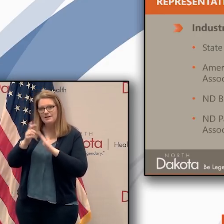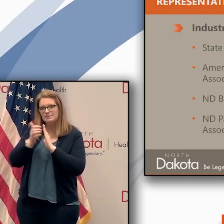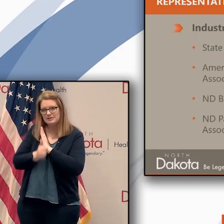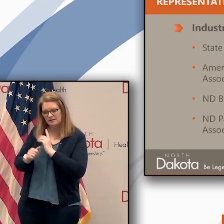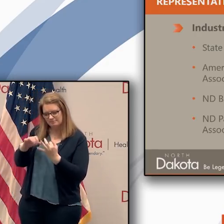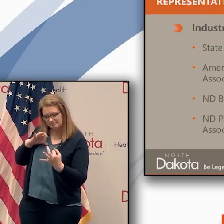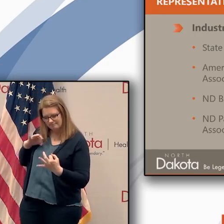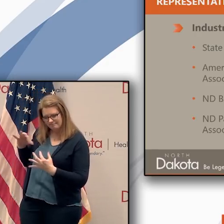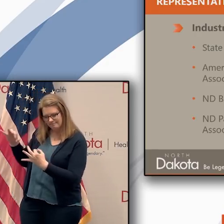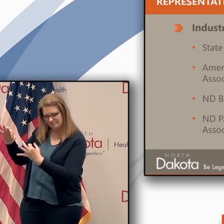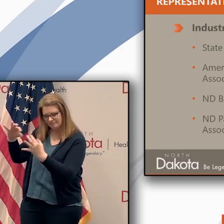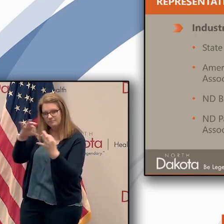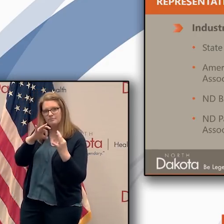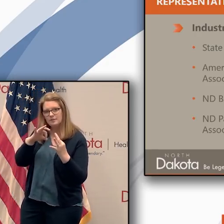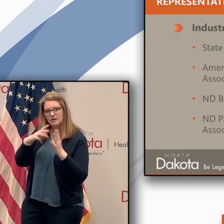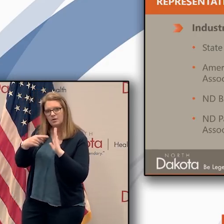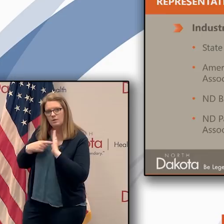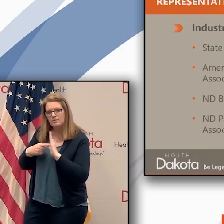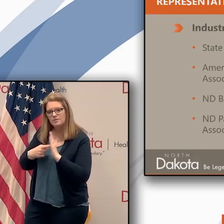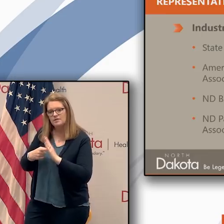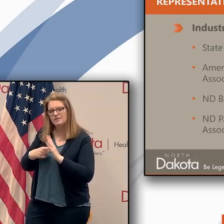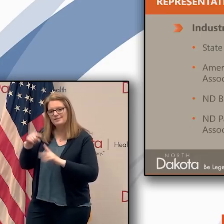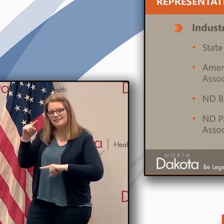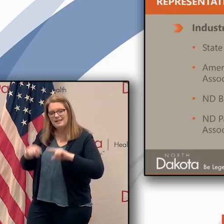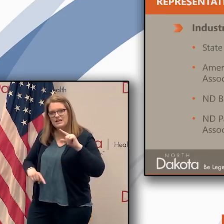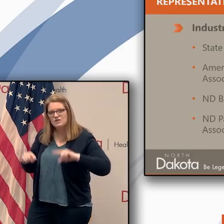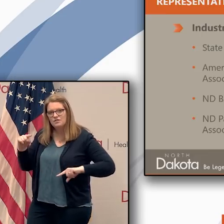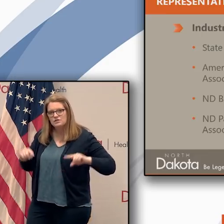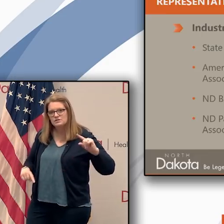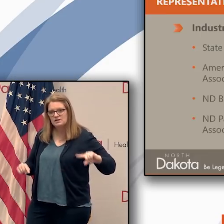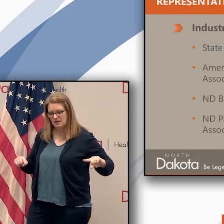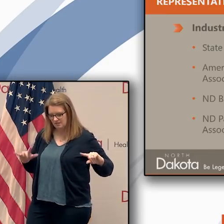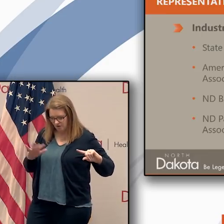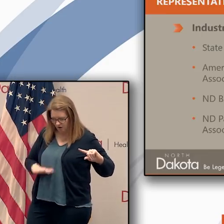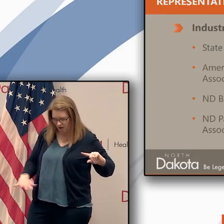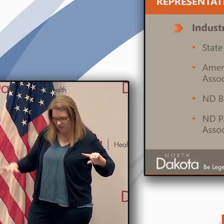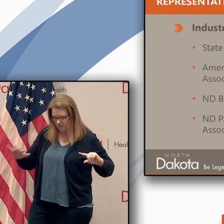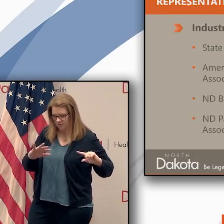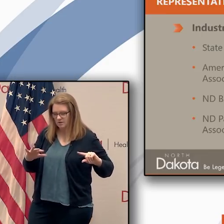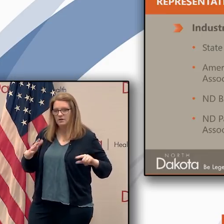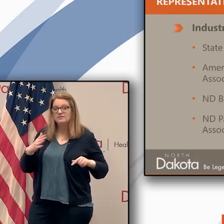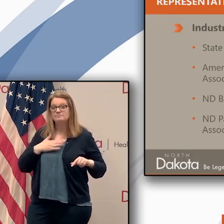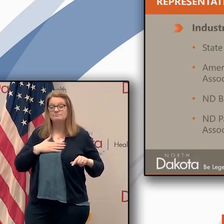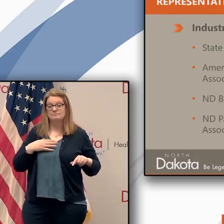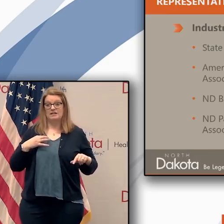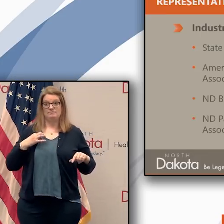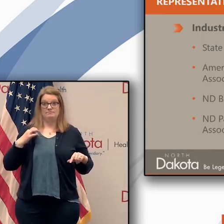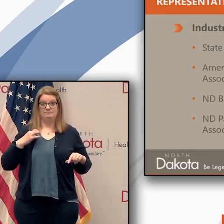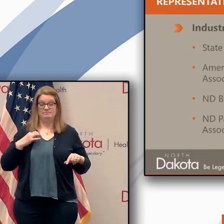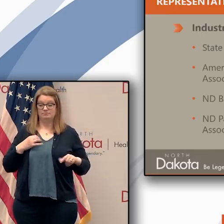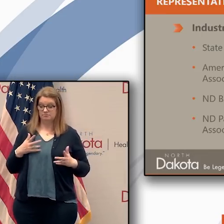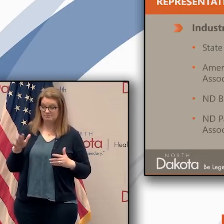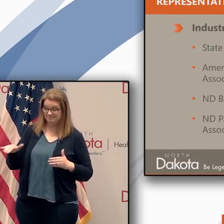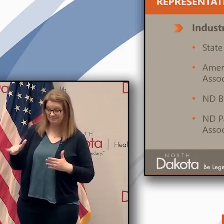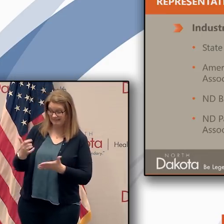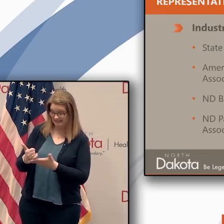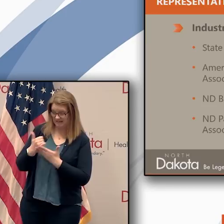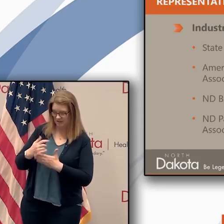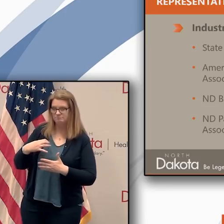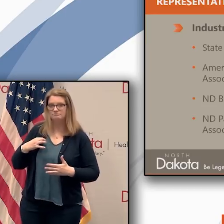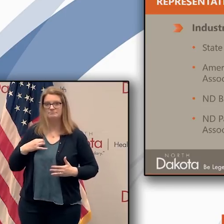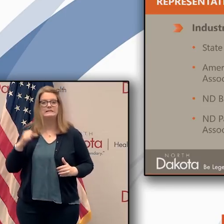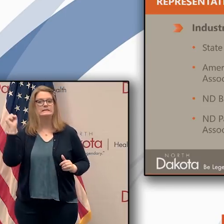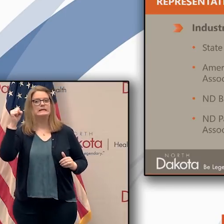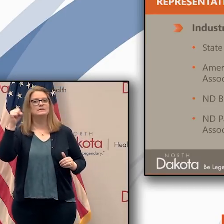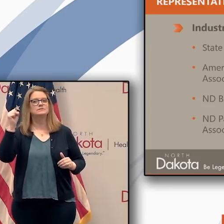in work groups representing the diversity found across their business types. These volunteers said yes when asked for help. Some